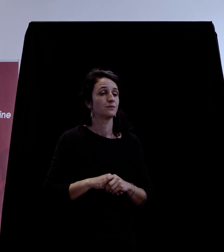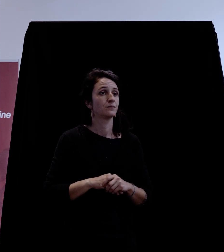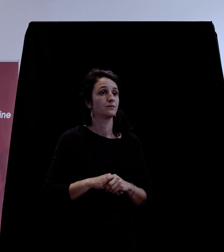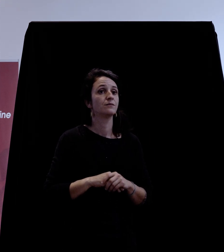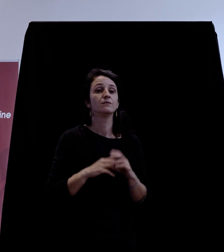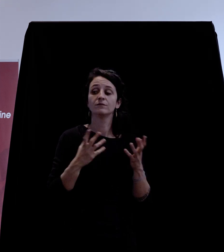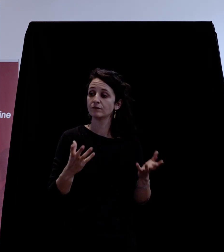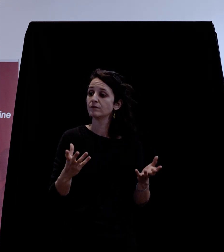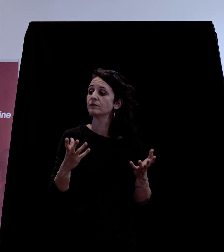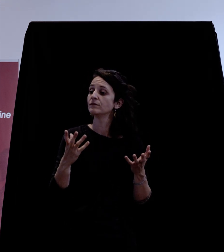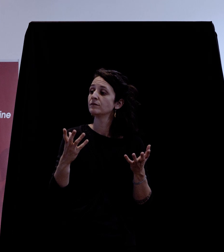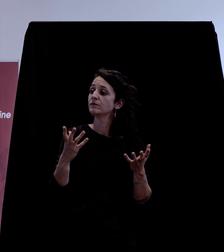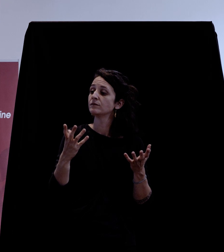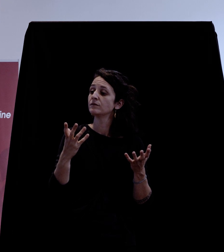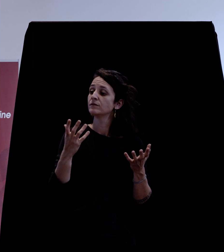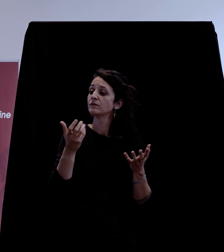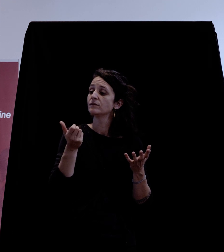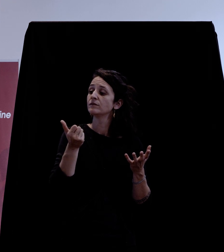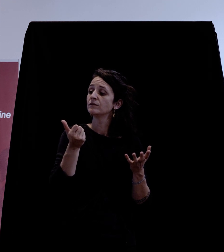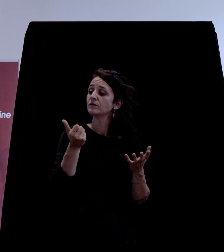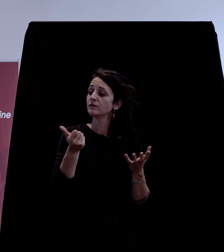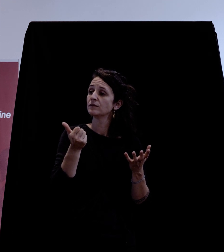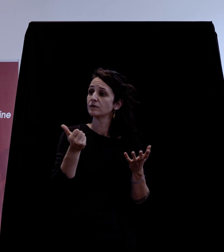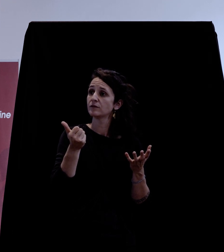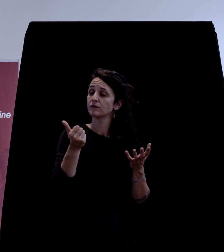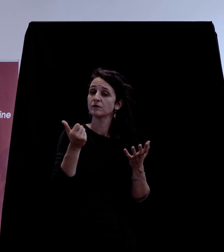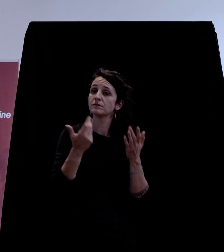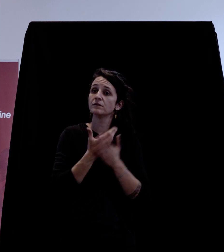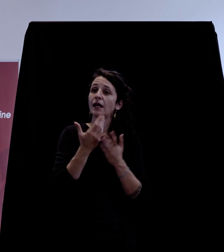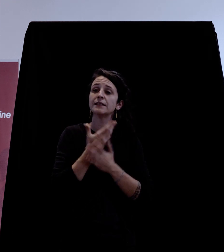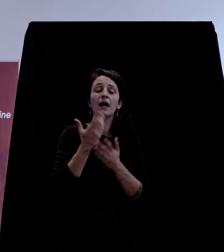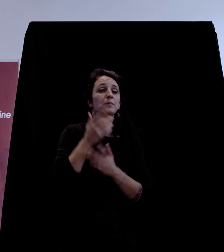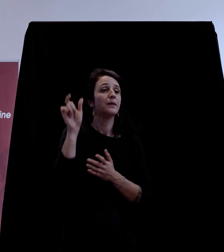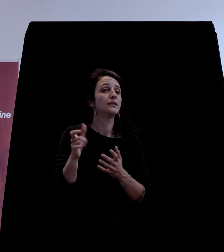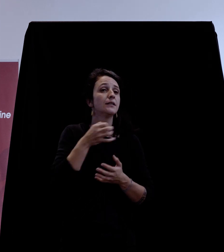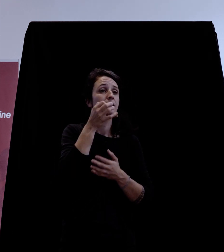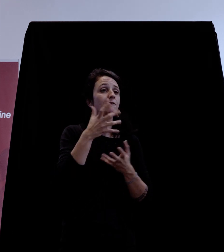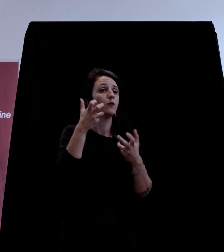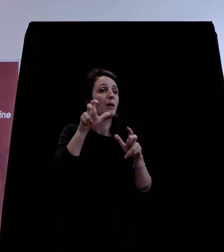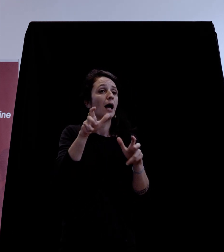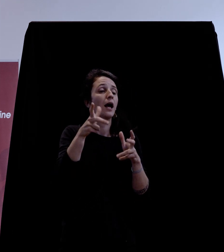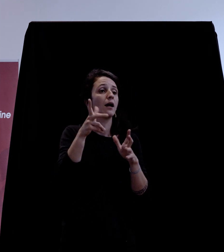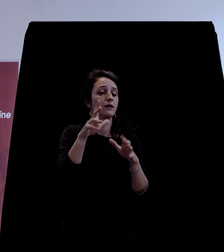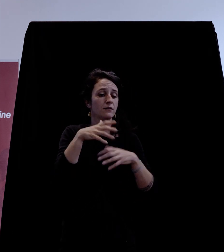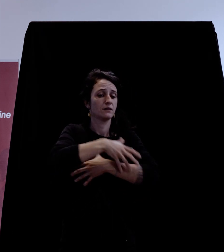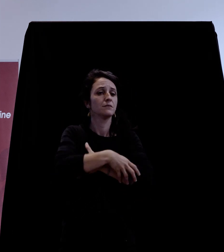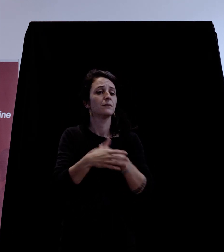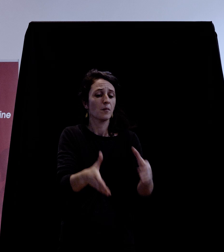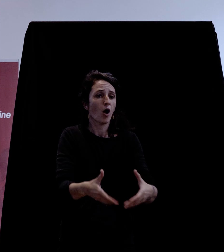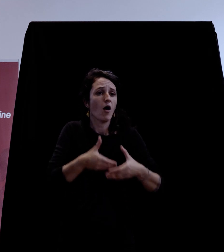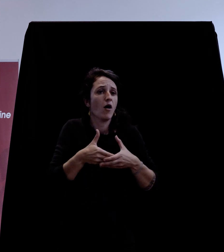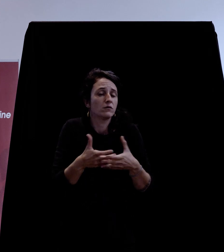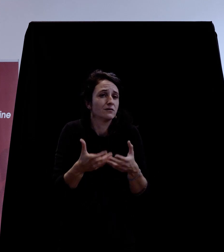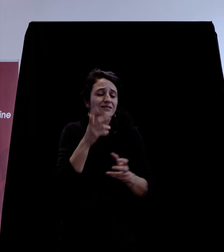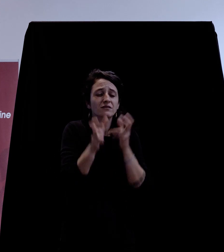be held, right? We didn't know this. He's crying, and we're trying to